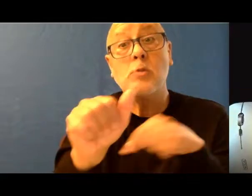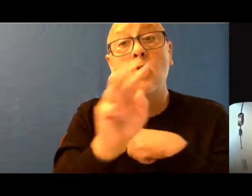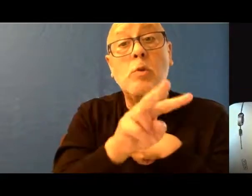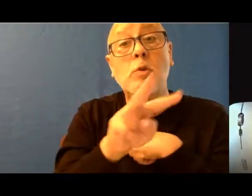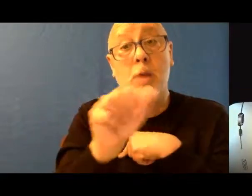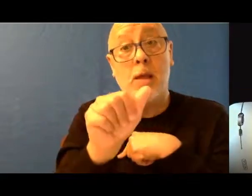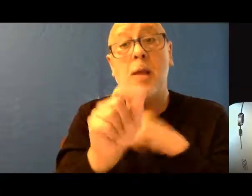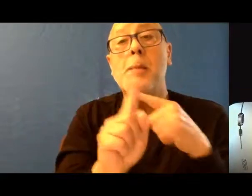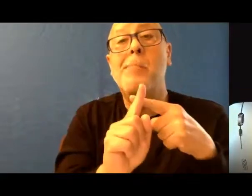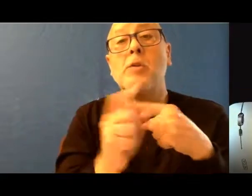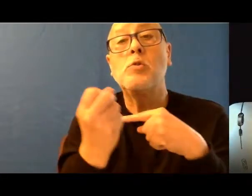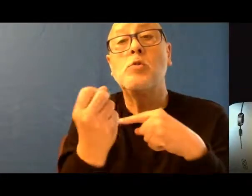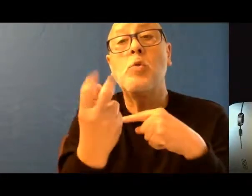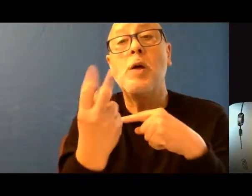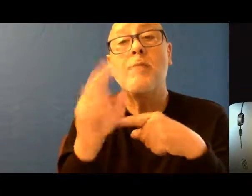plus 12b.